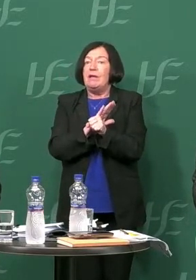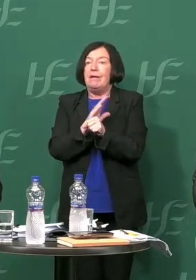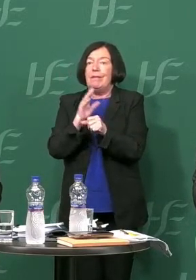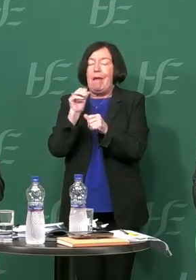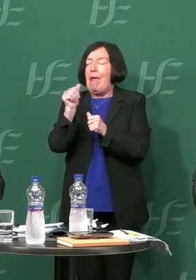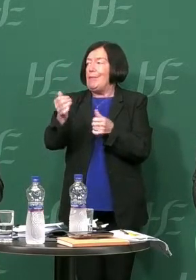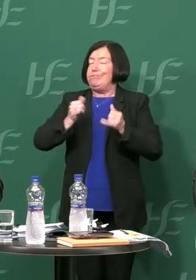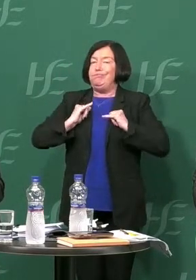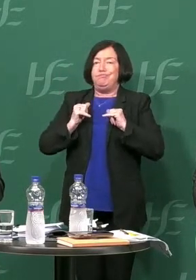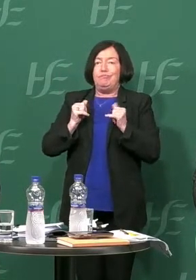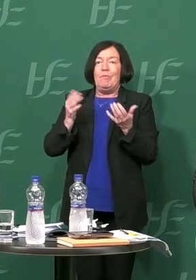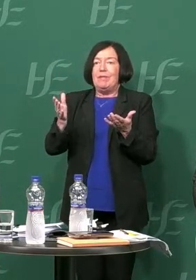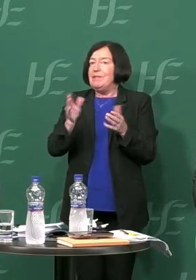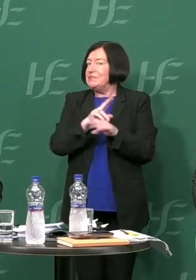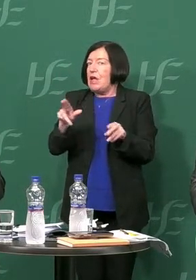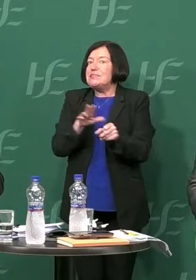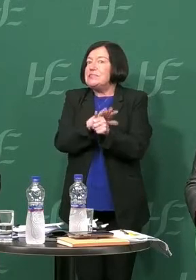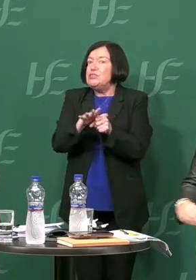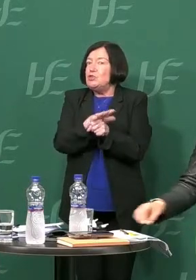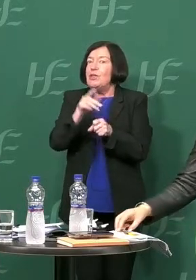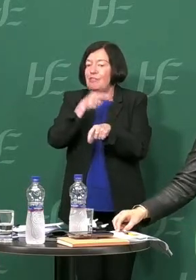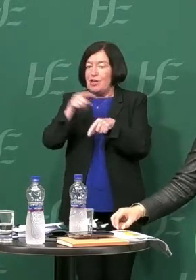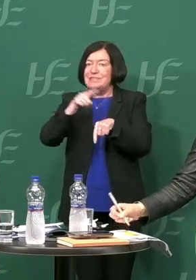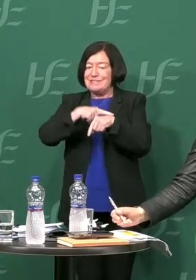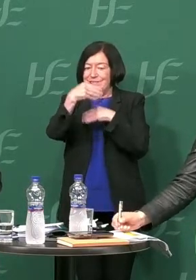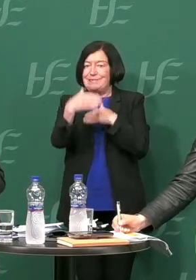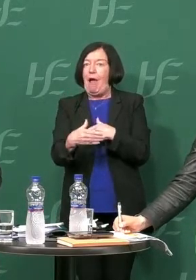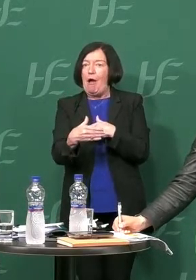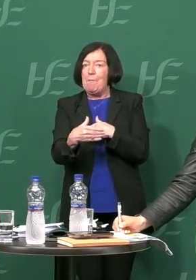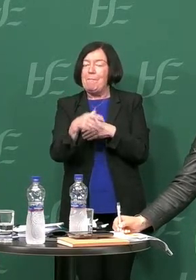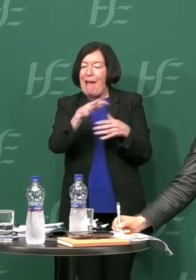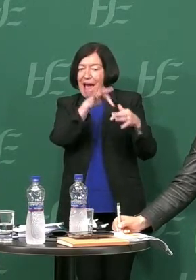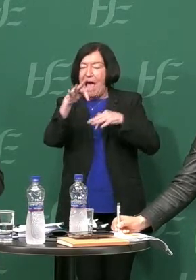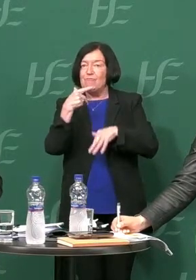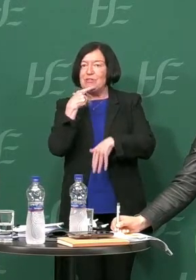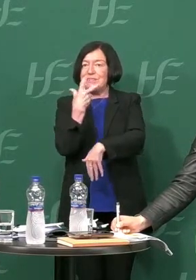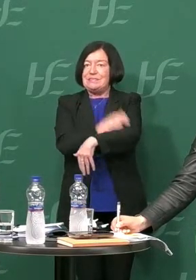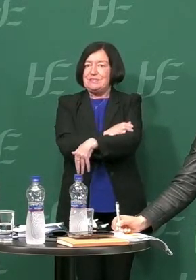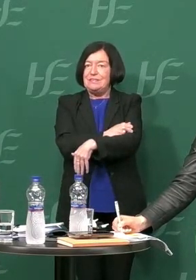go. That's not the case, because there is a period for each of the vaccine types